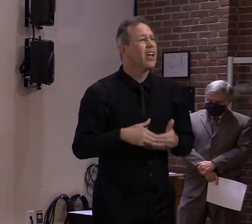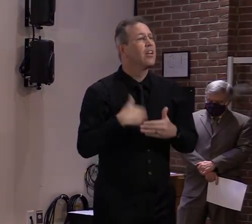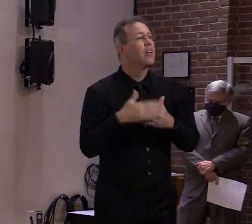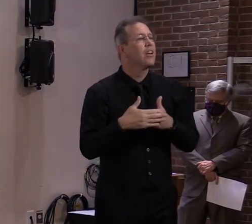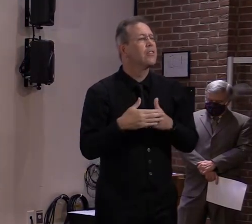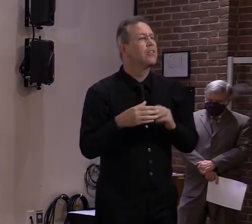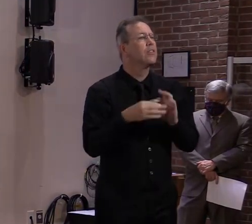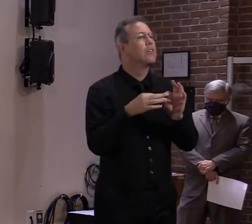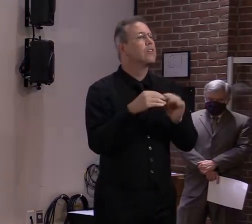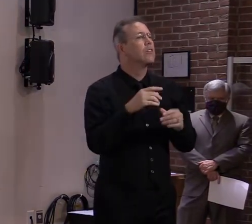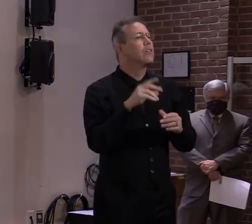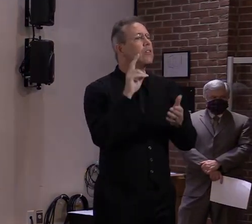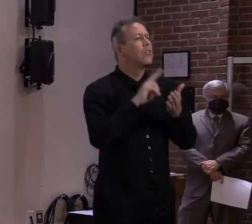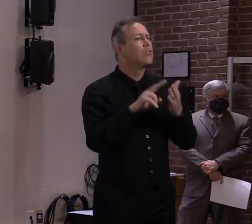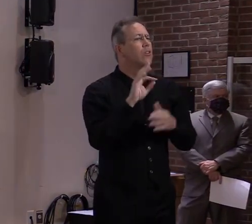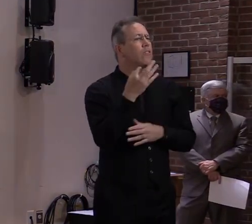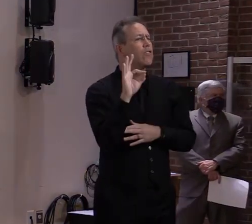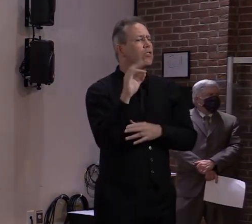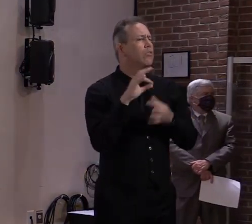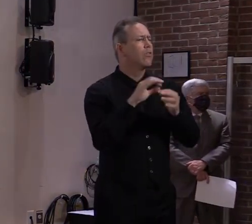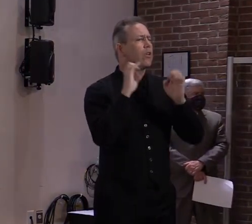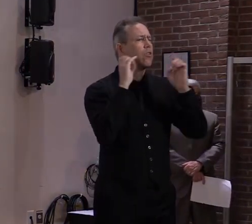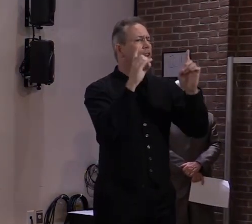update. Secretary French.